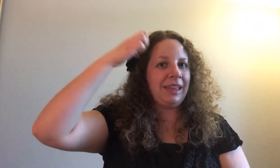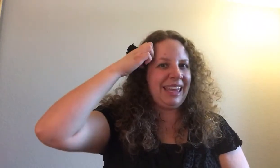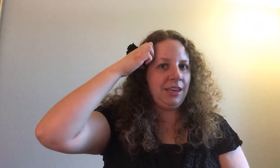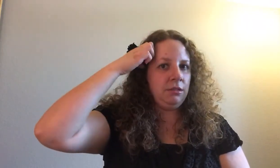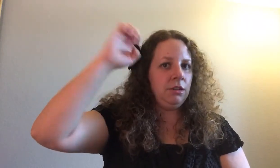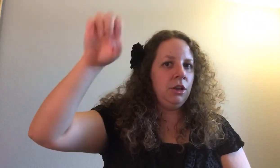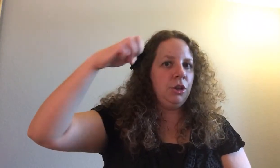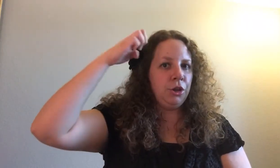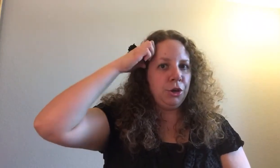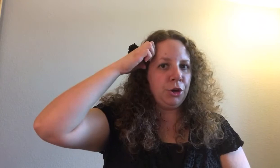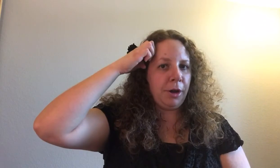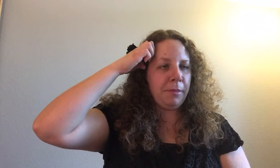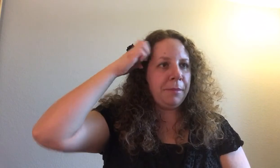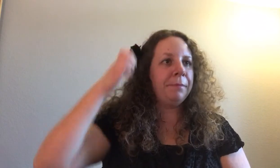in, Europe.